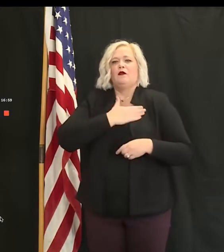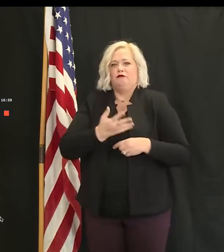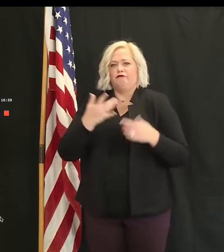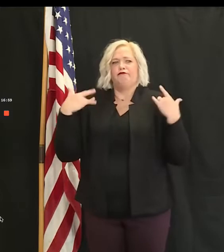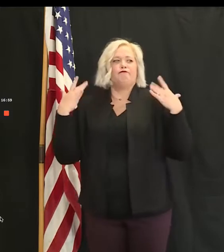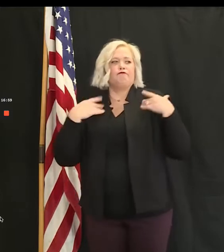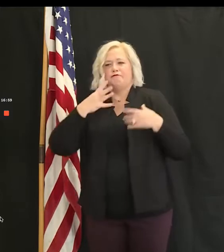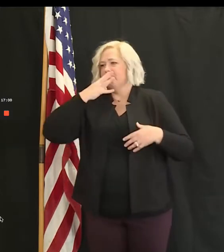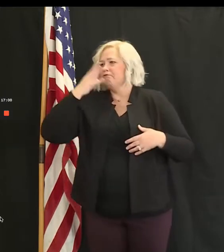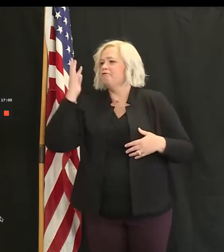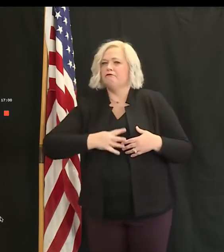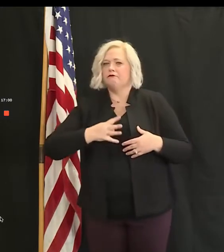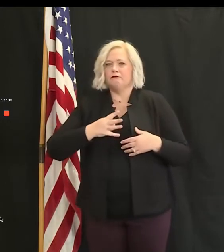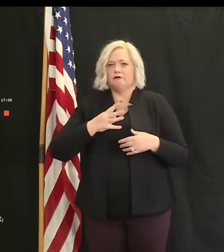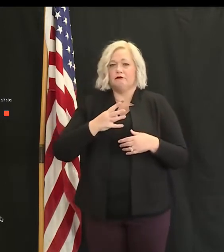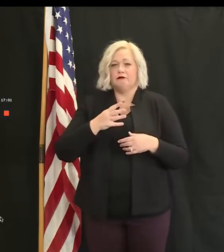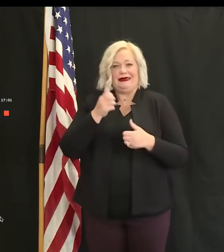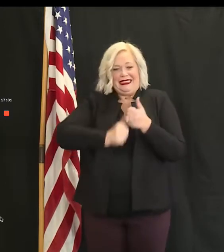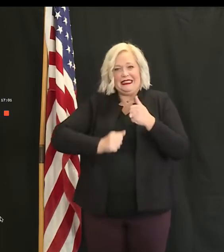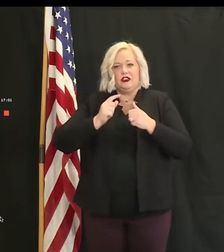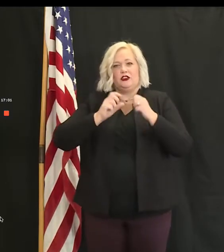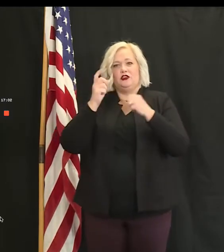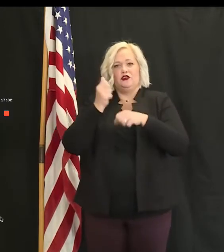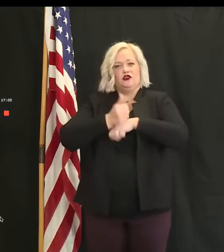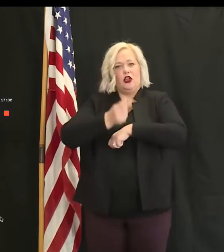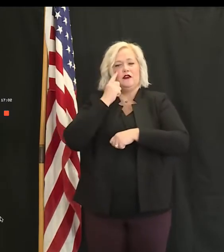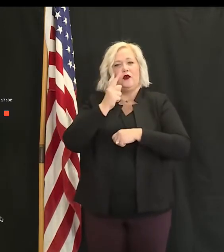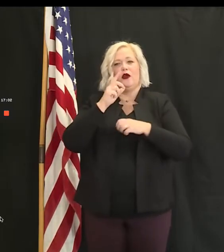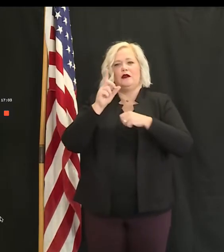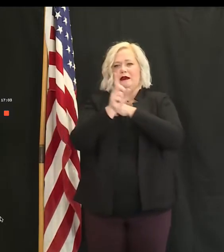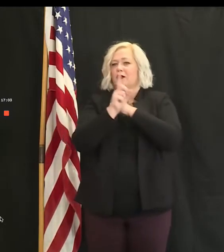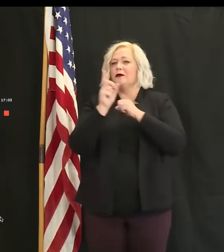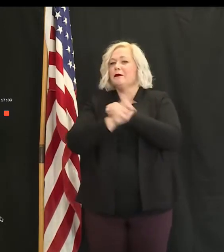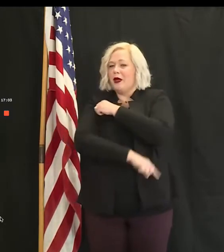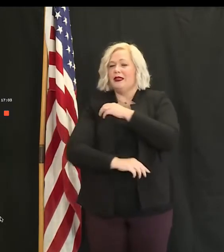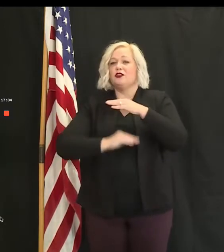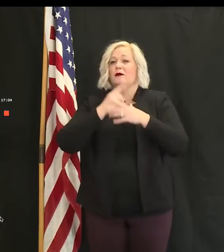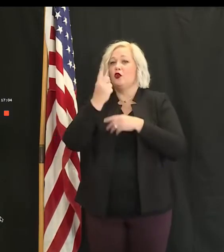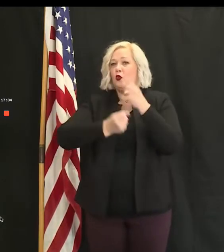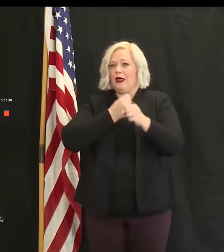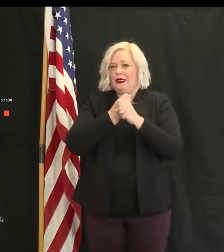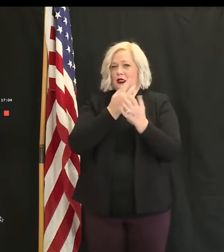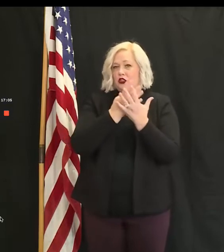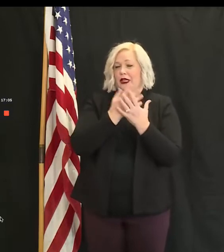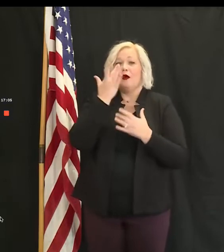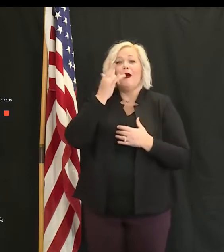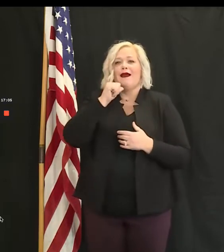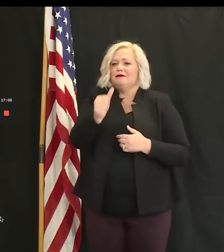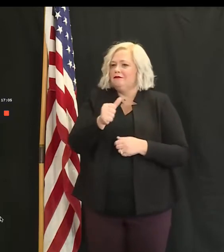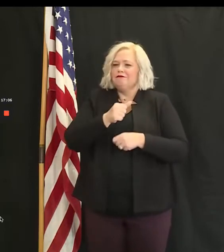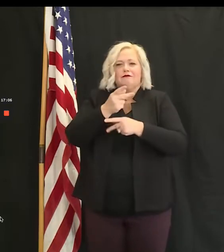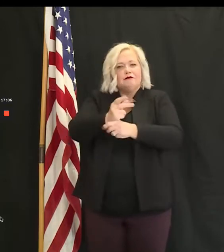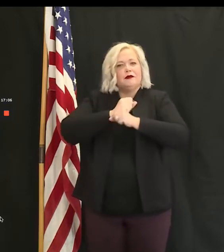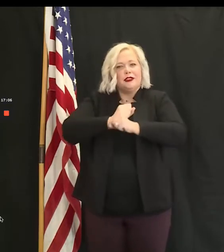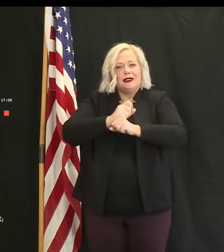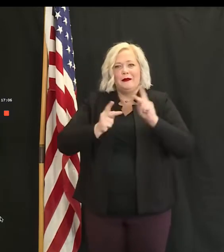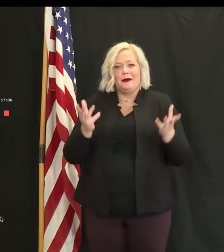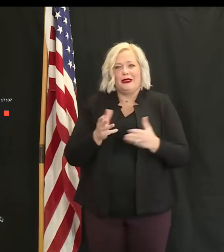duty, each a one-year misdemeanor for willfully neglecting his duty to ensure the safety and quality of the Flint water